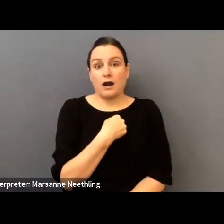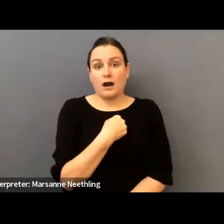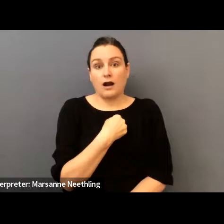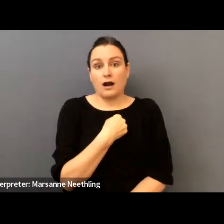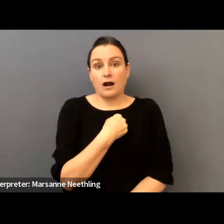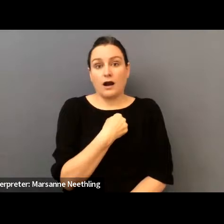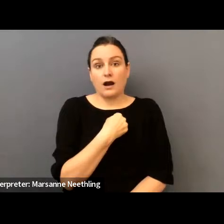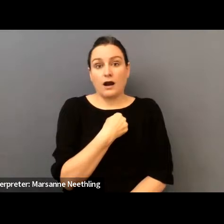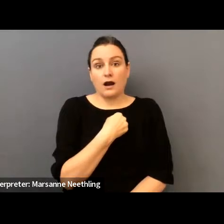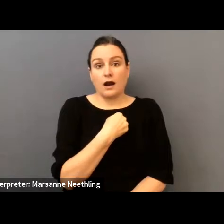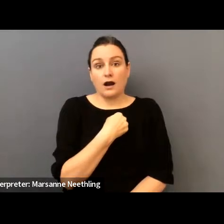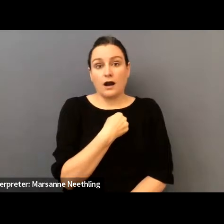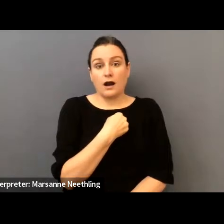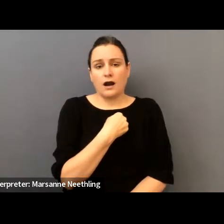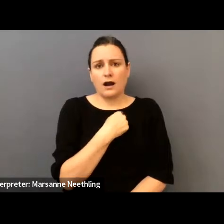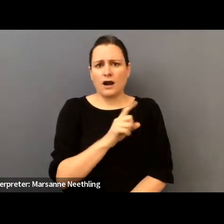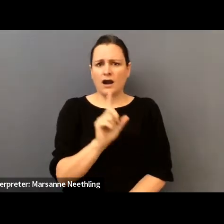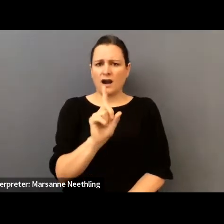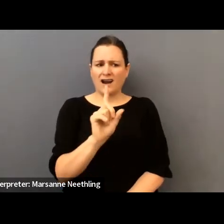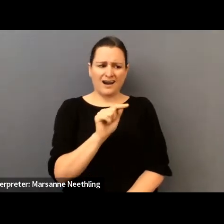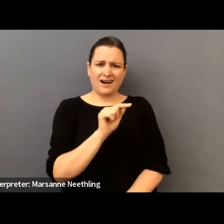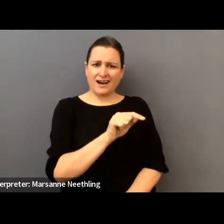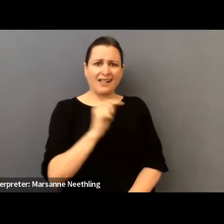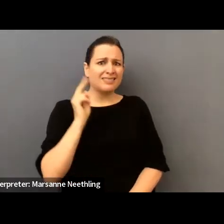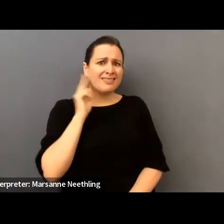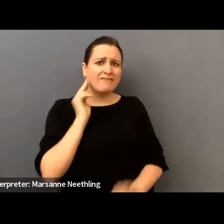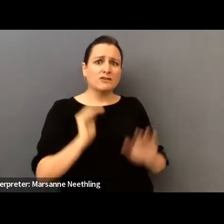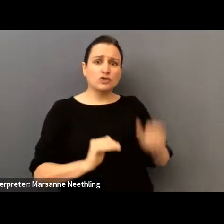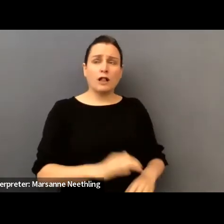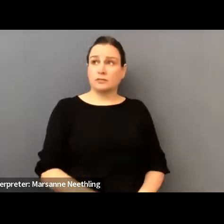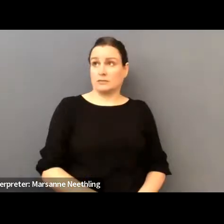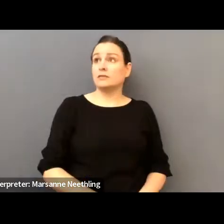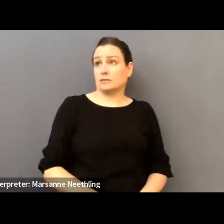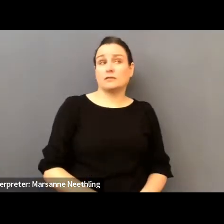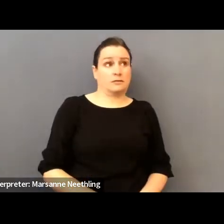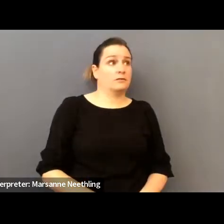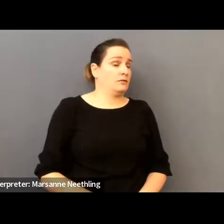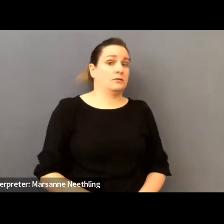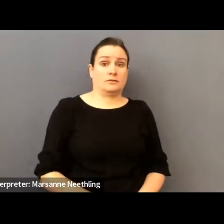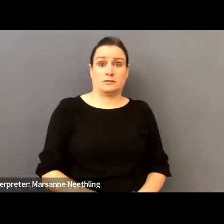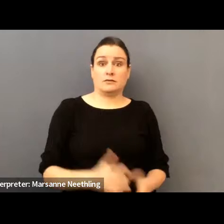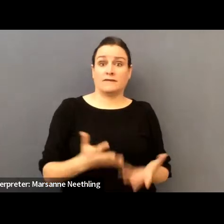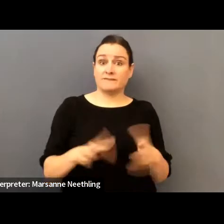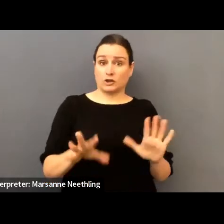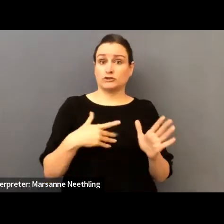we're preparing deaf learners to go to higher education institutions,